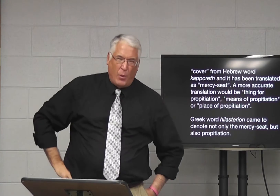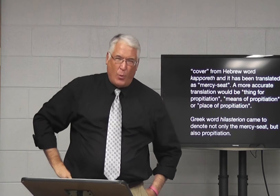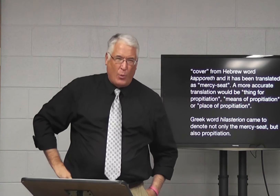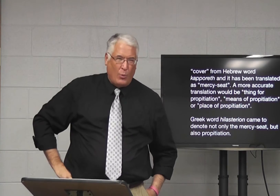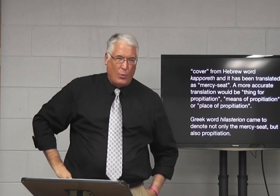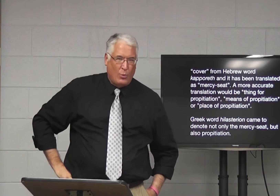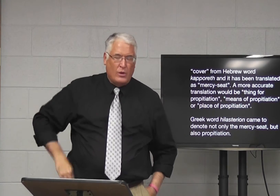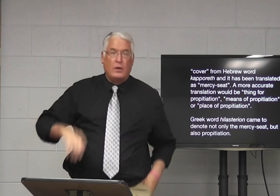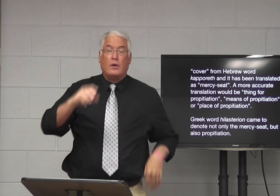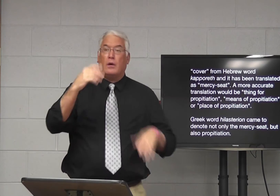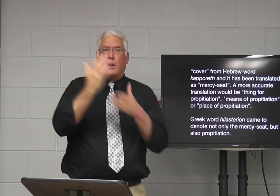the King James Version, no.